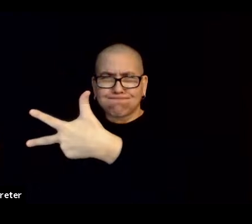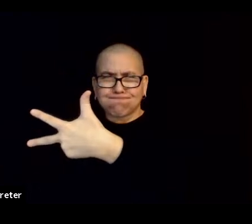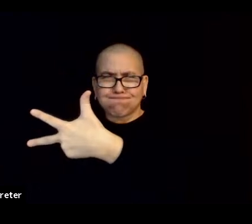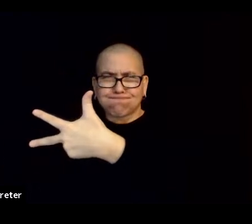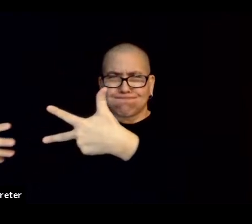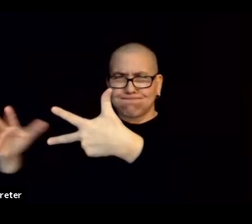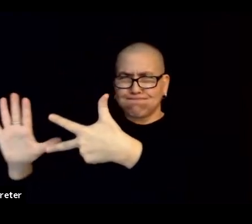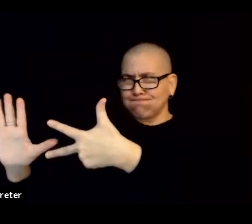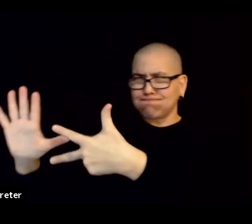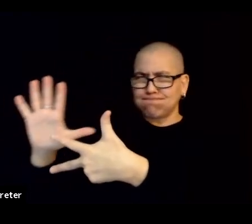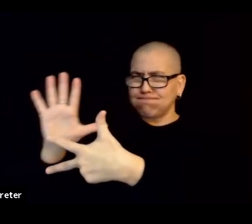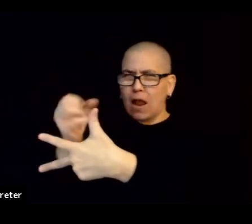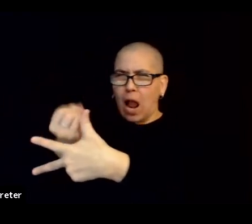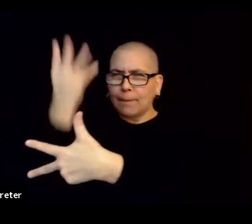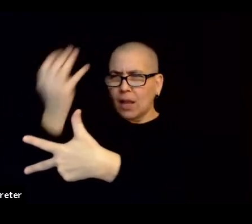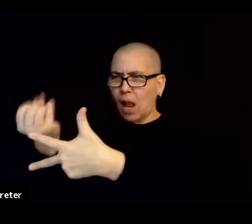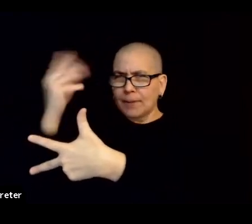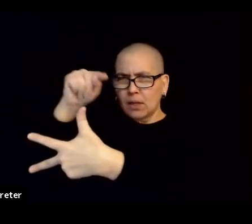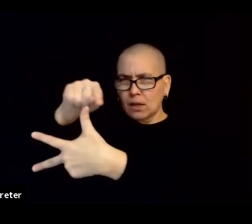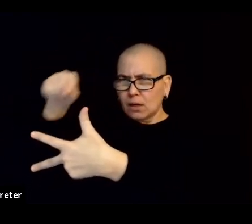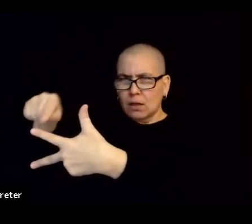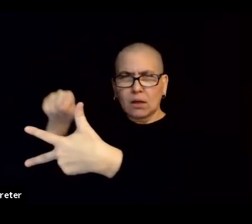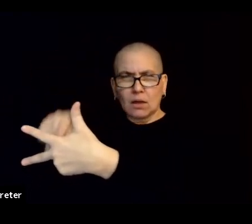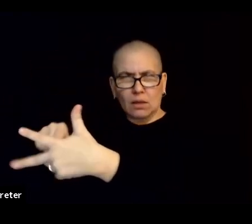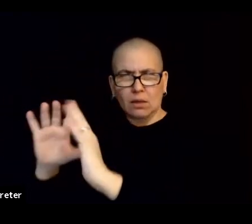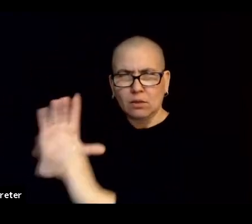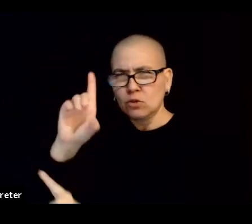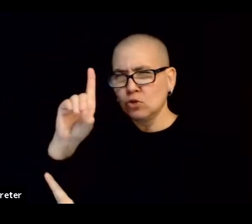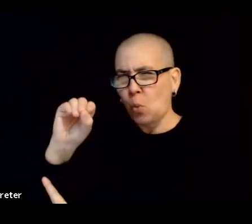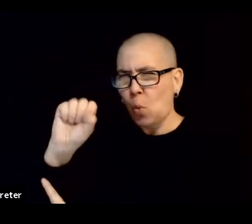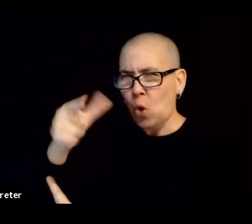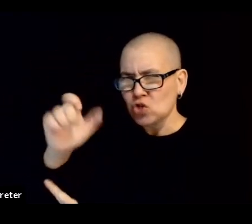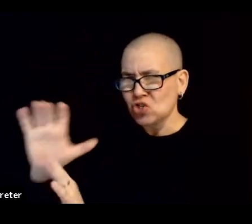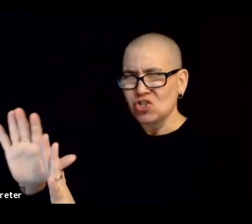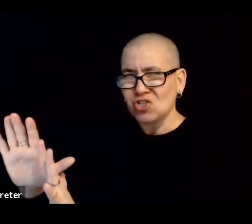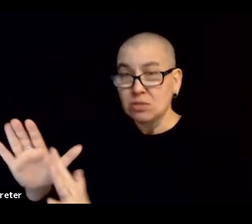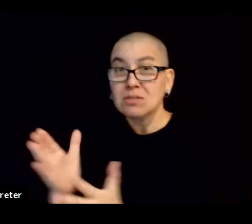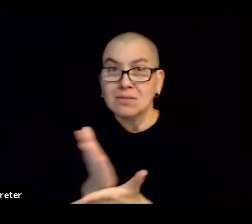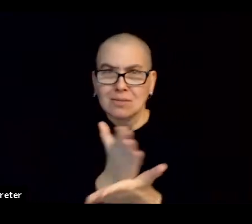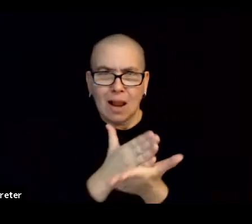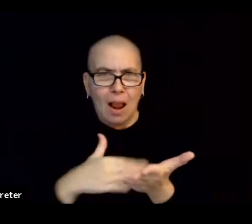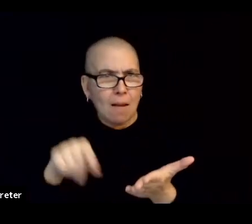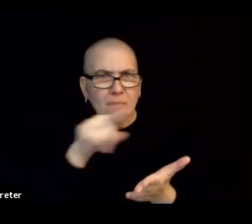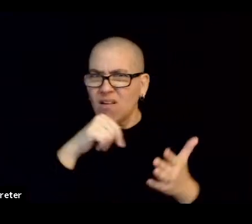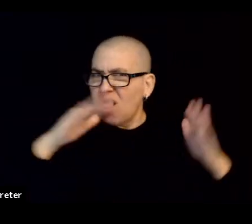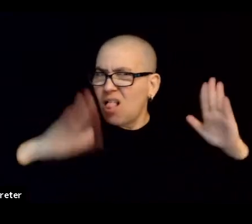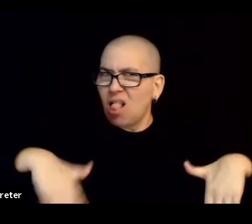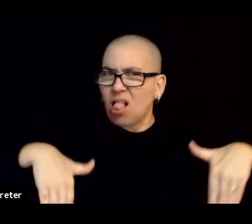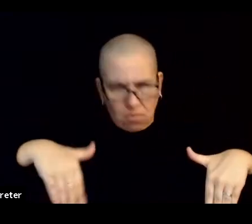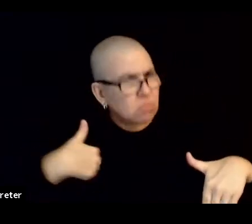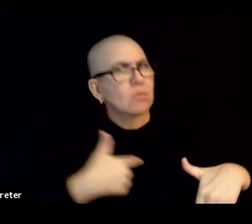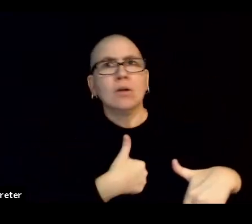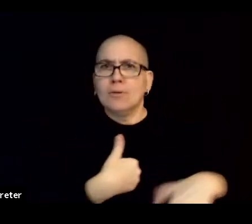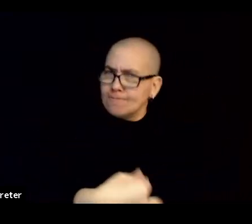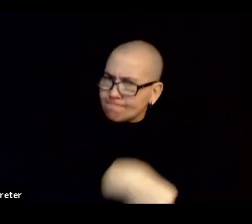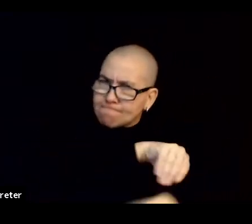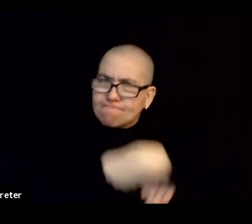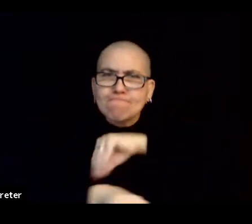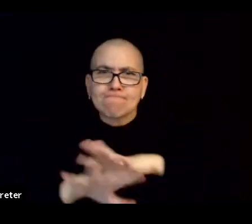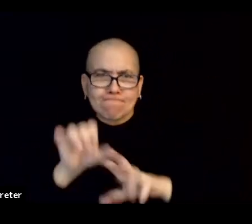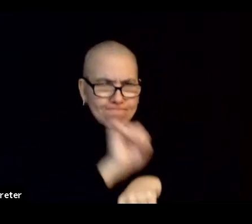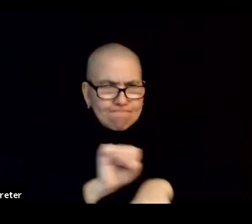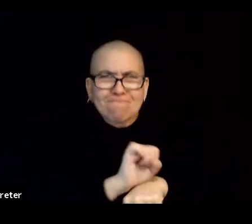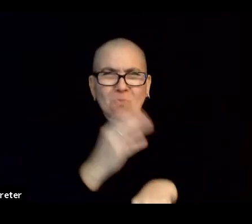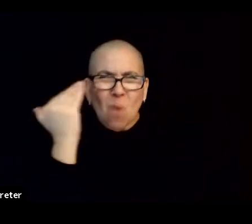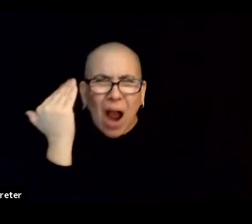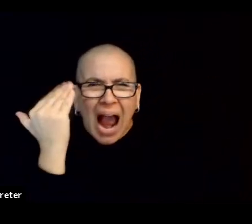Tier 3, how many of them remain to be vaccinated, and we're working on specific communications and outreach strategies to make sure that